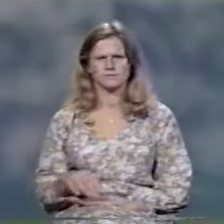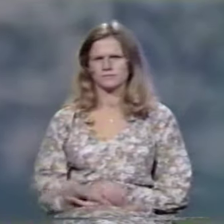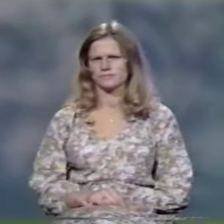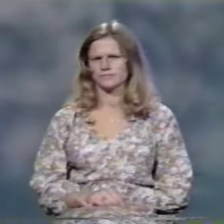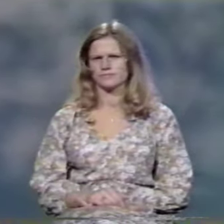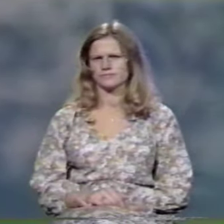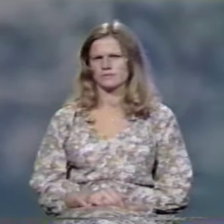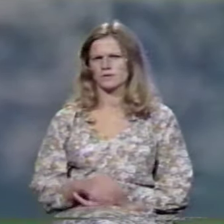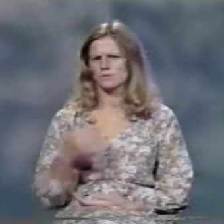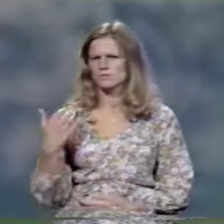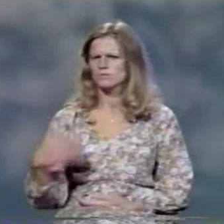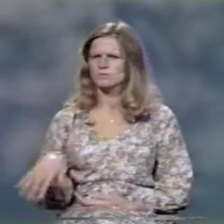Wow.